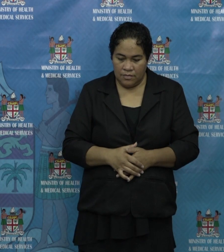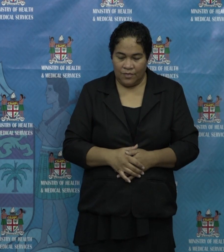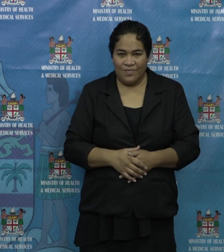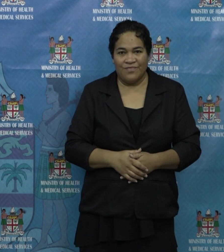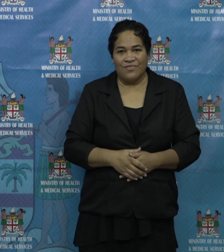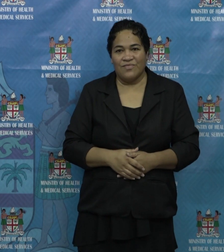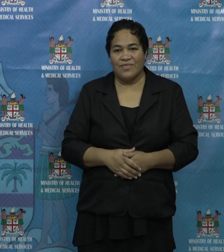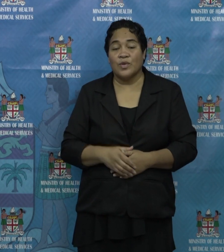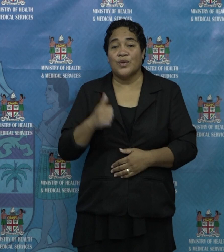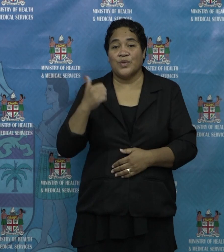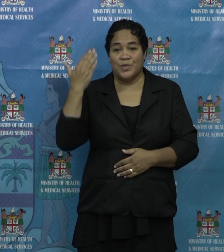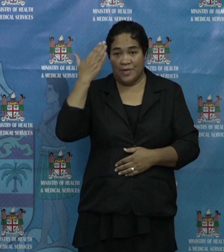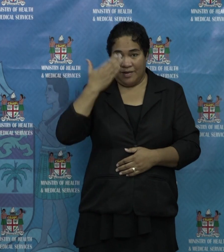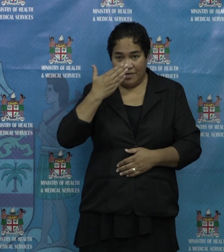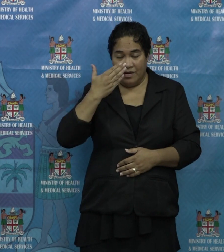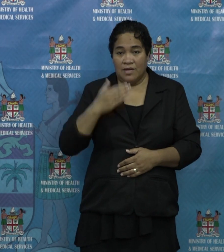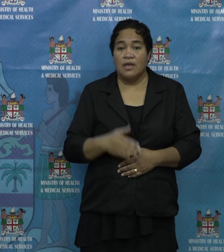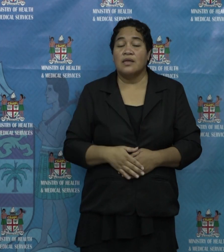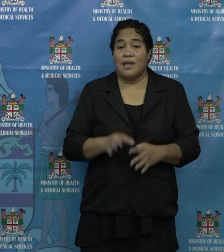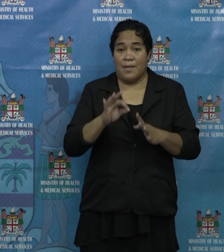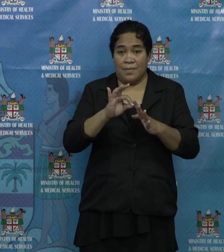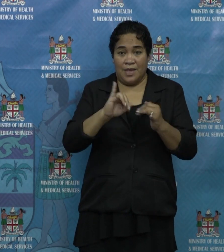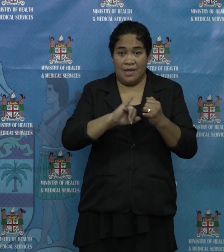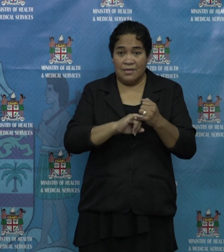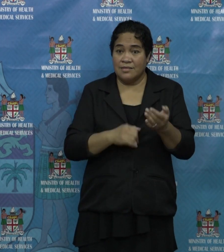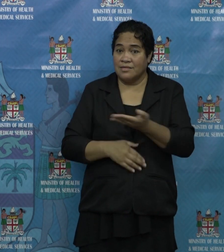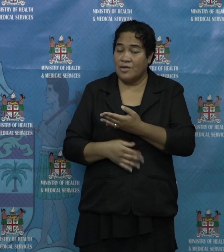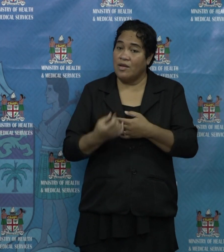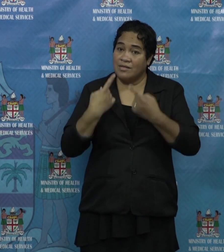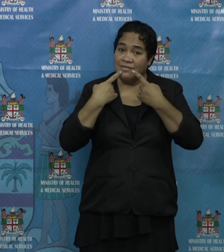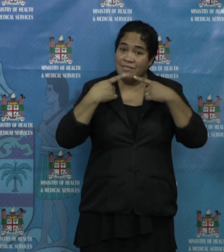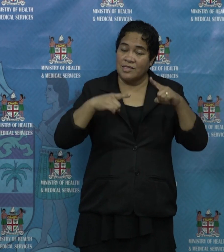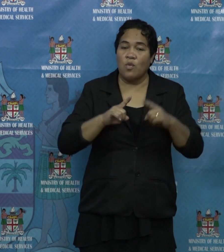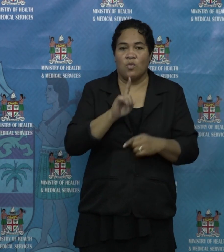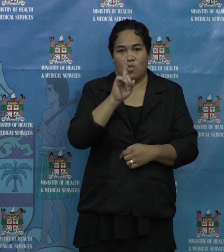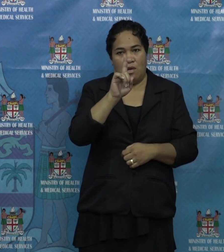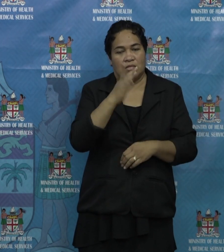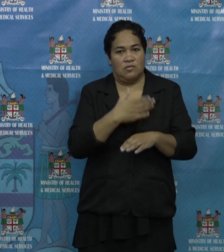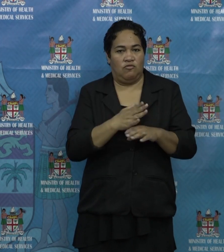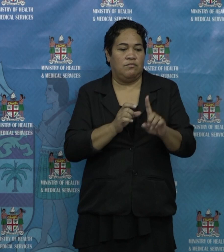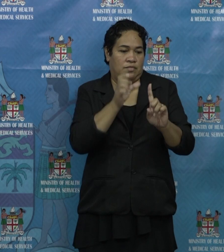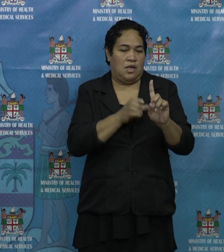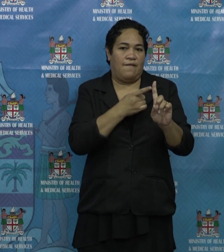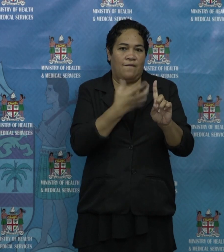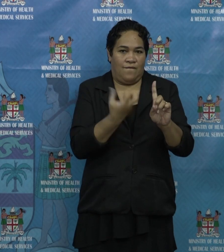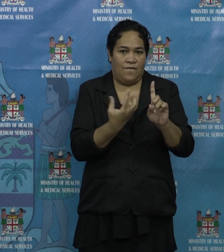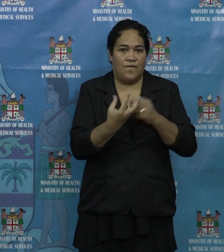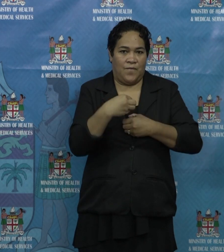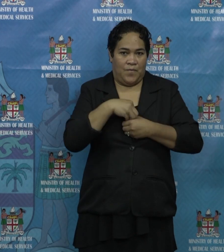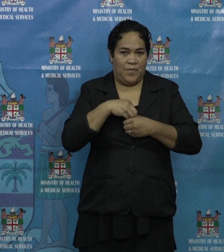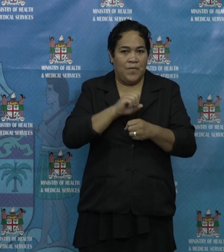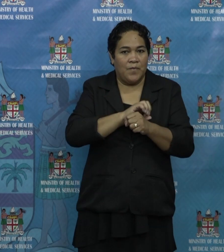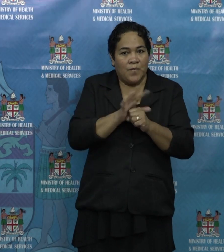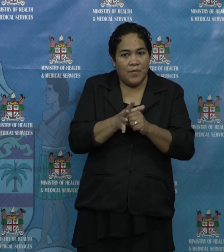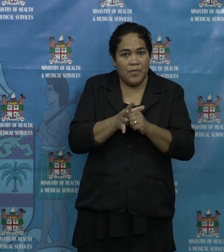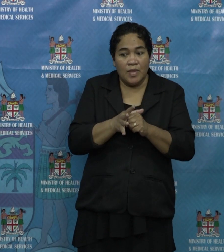Thank you. Good evening. As the Permanent Secretary has just announced, we have one new case to report. We've also got